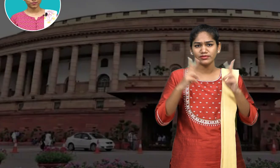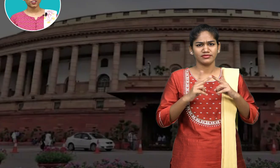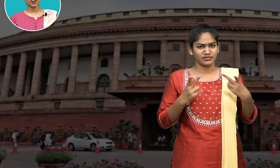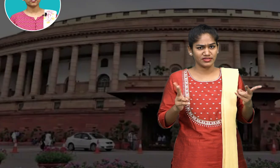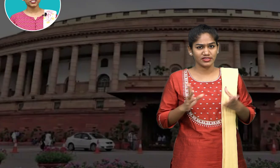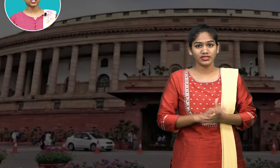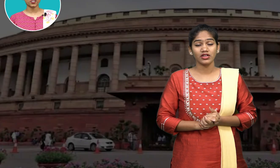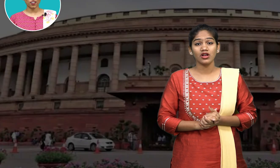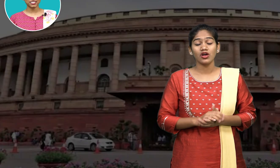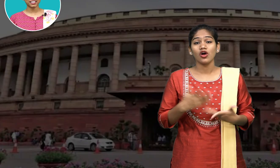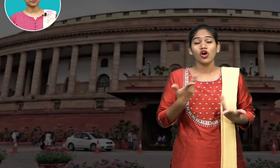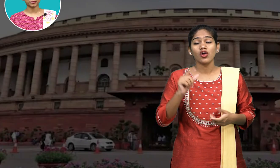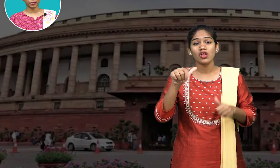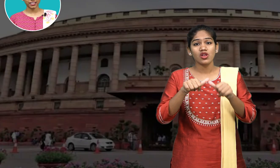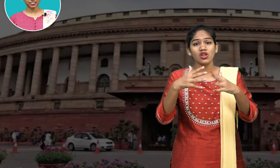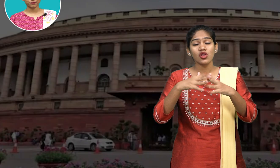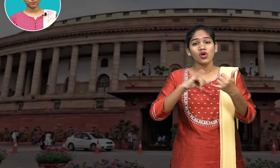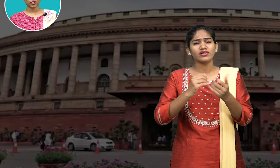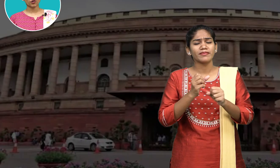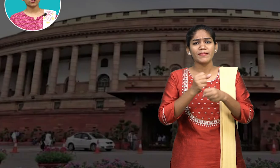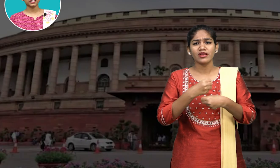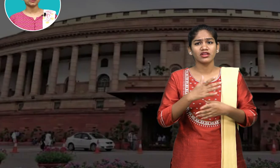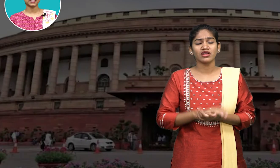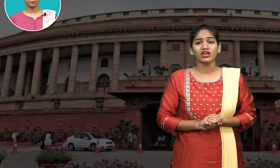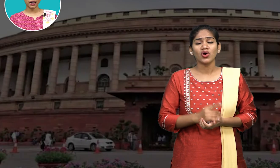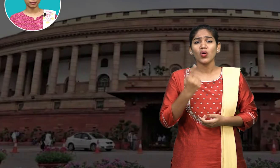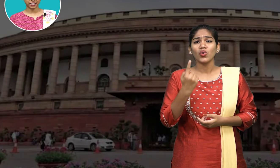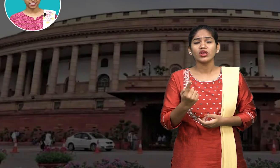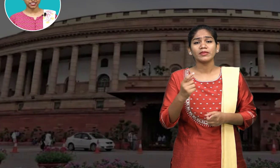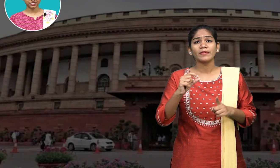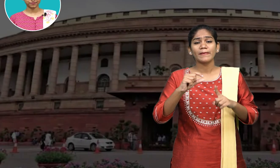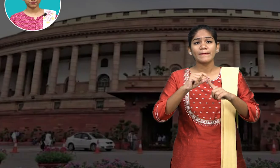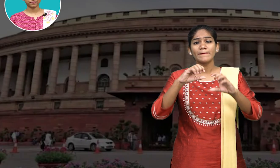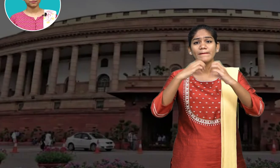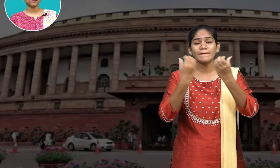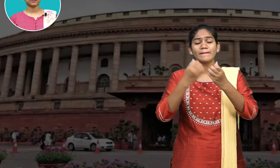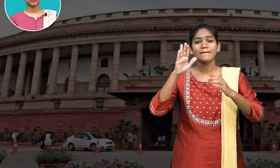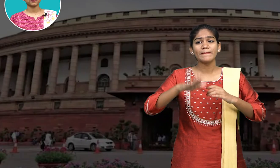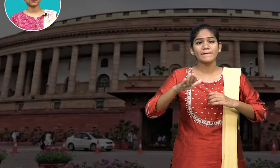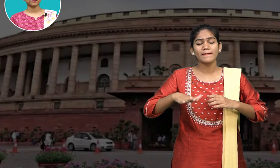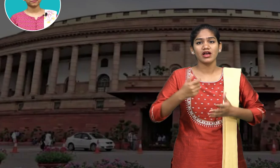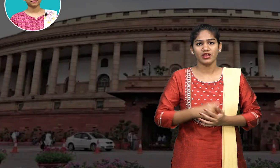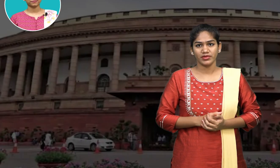Subjects on which laws can be made only by the Parliament.